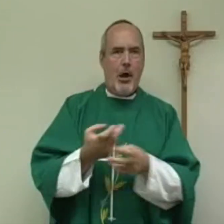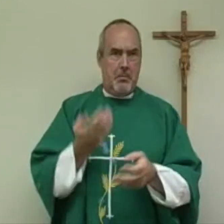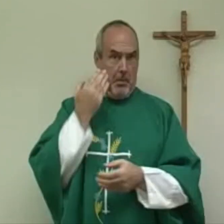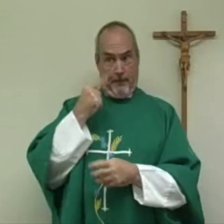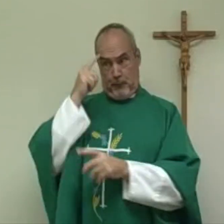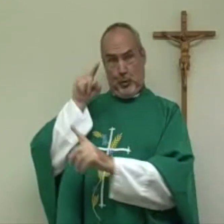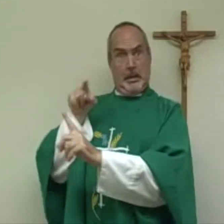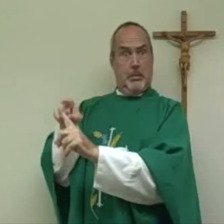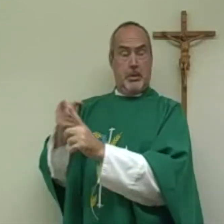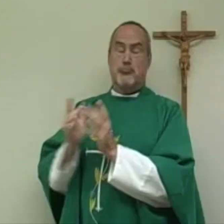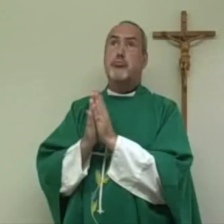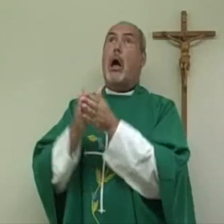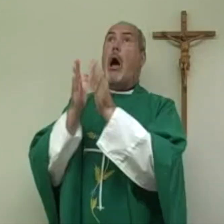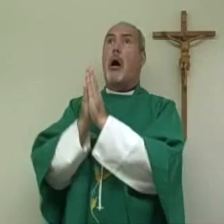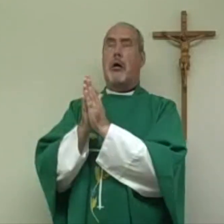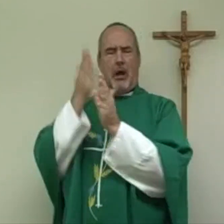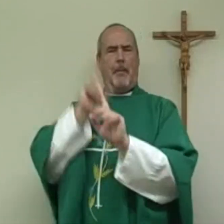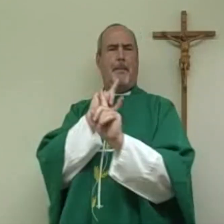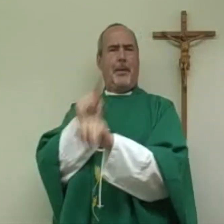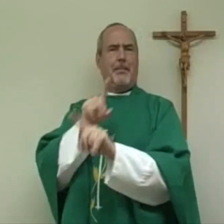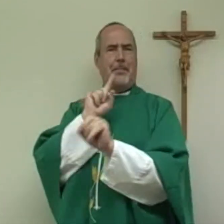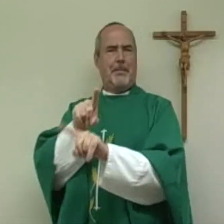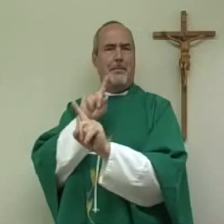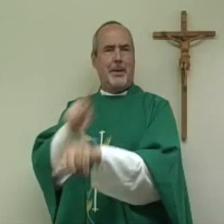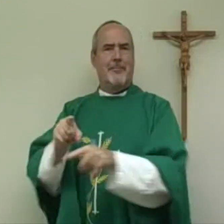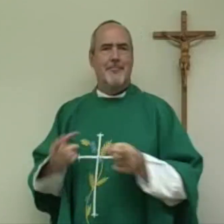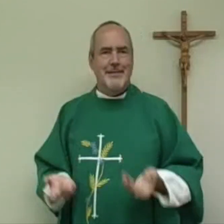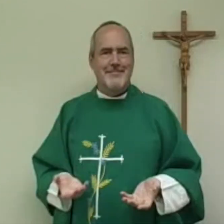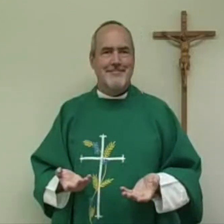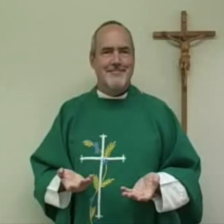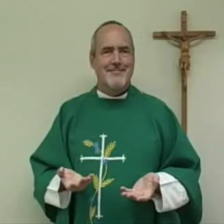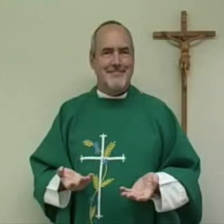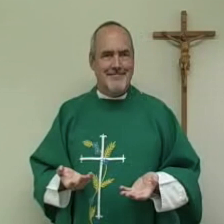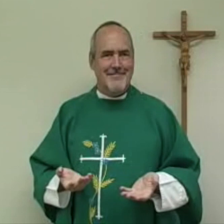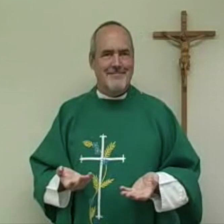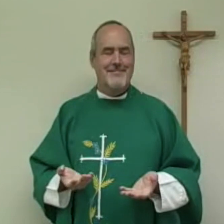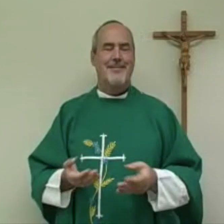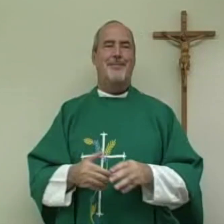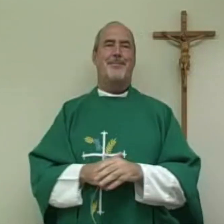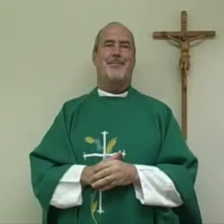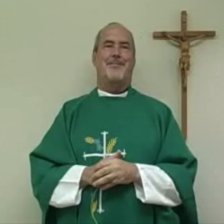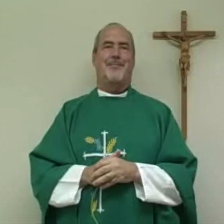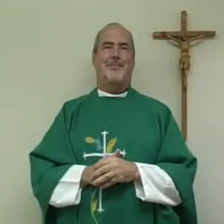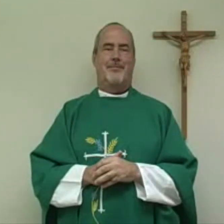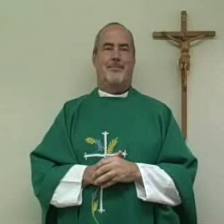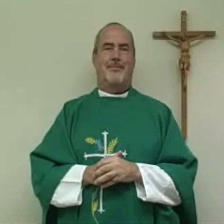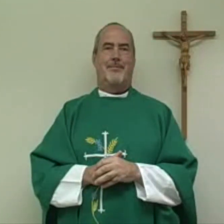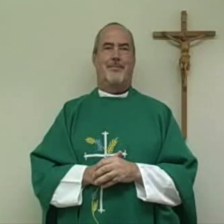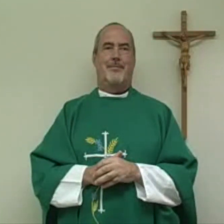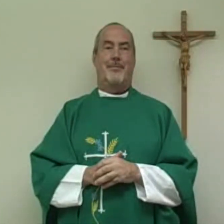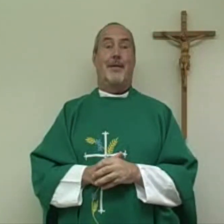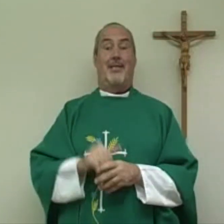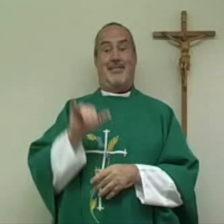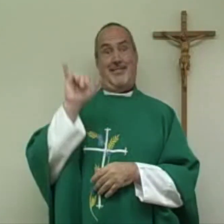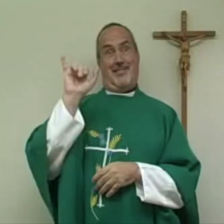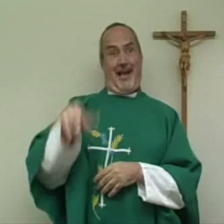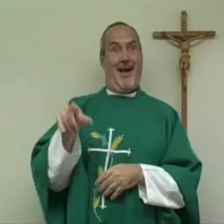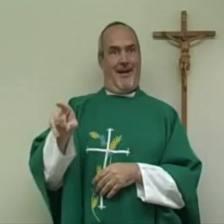understood why people found that hard, because for him it was easy. He would pray, and his prayers would be answered.